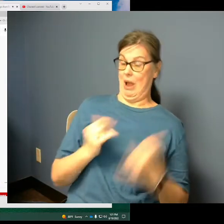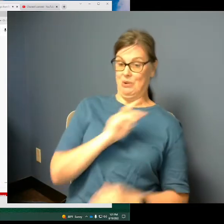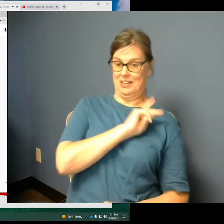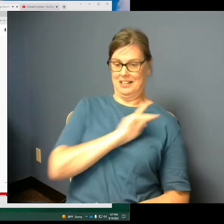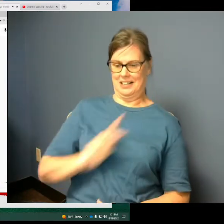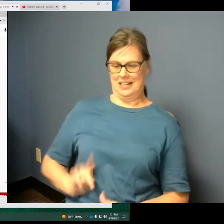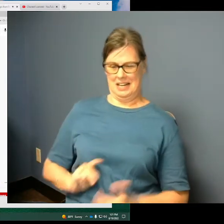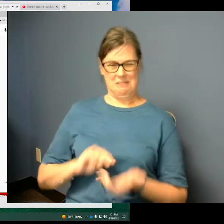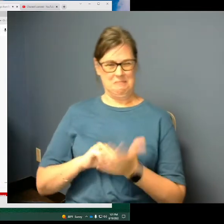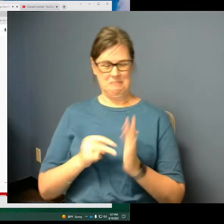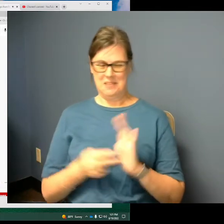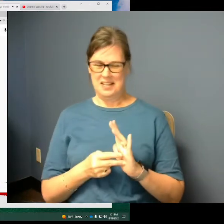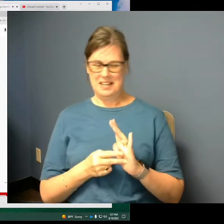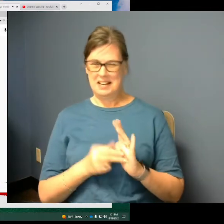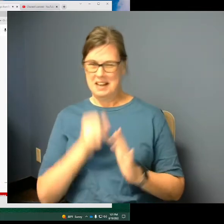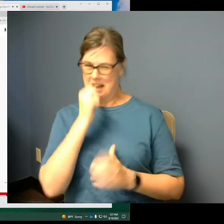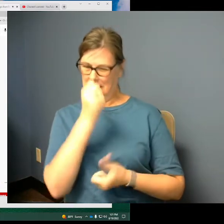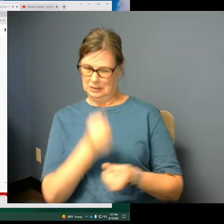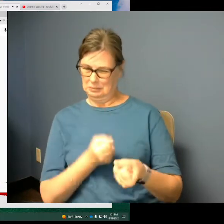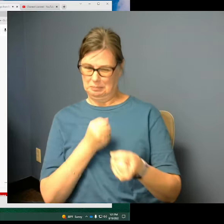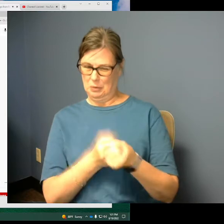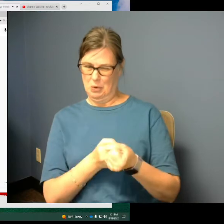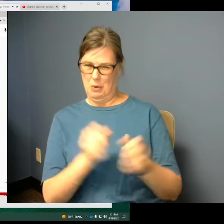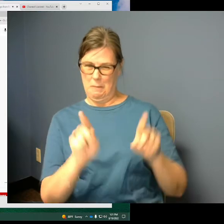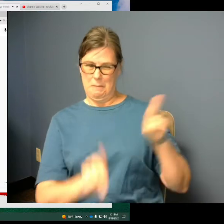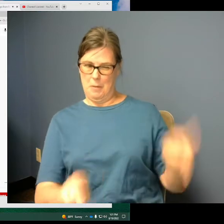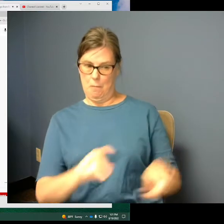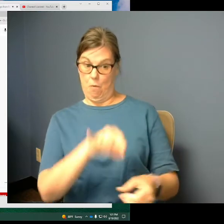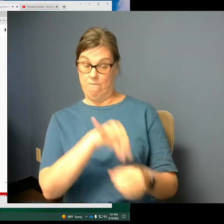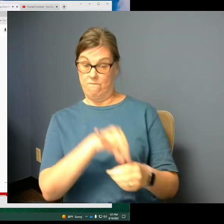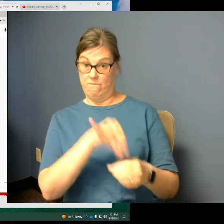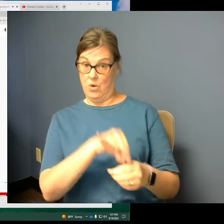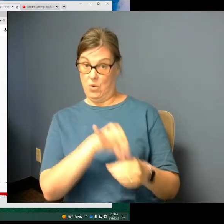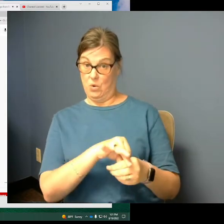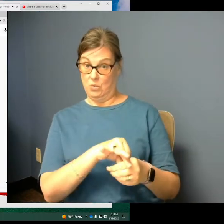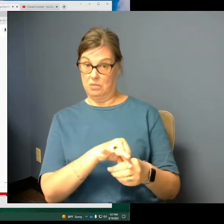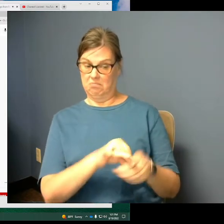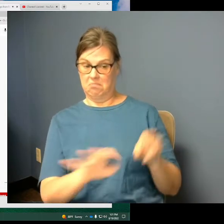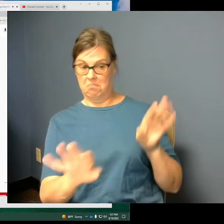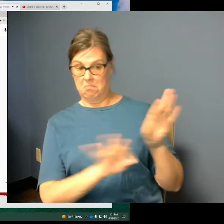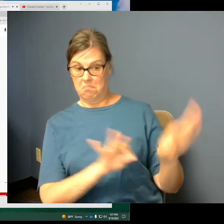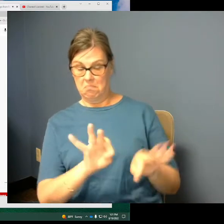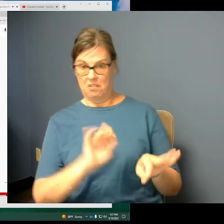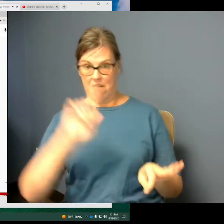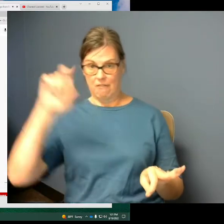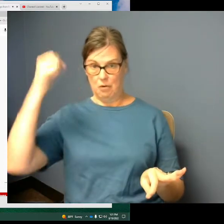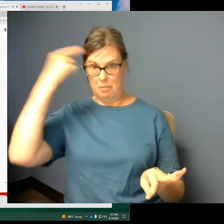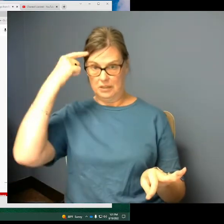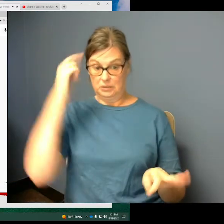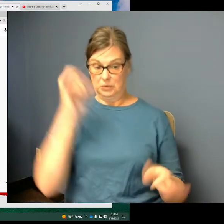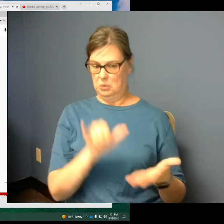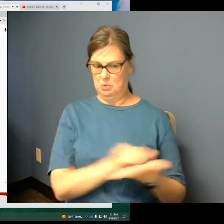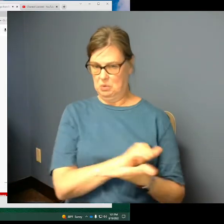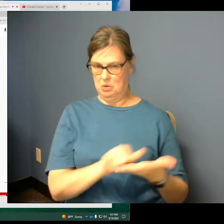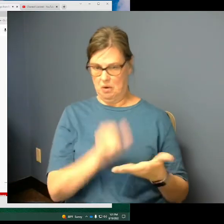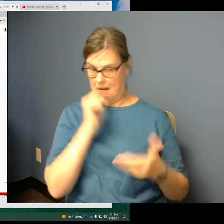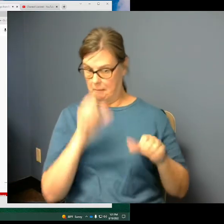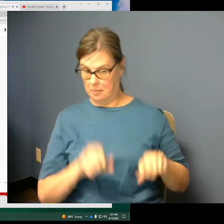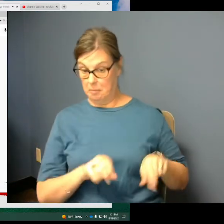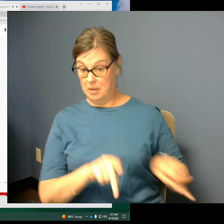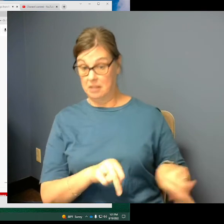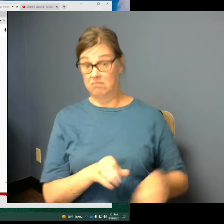head. So James doesn't allow for representative government in New York. When his buddies set up New